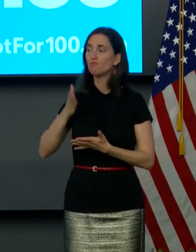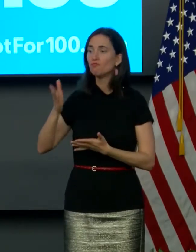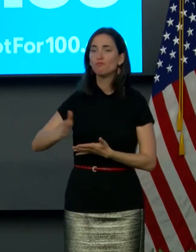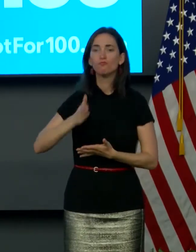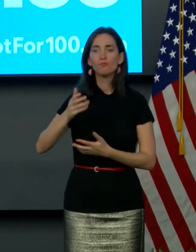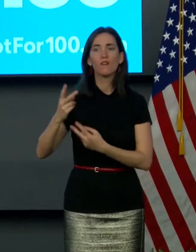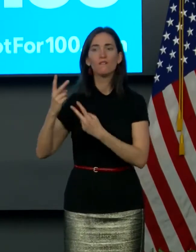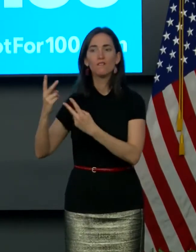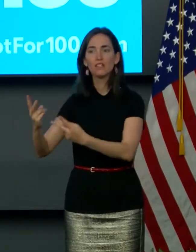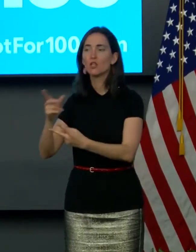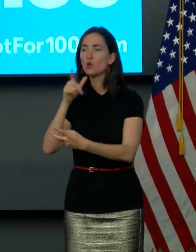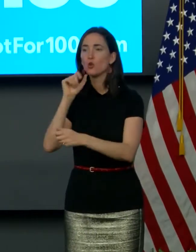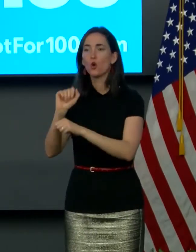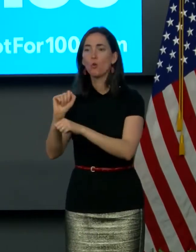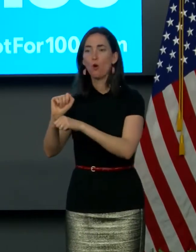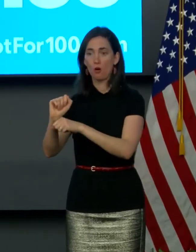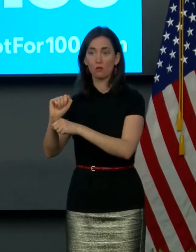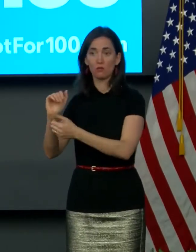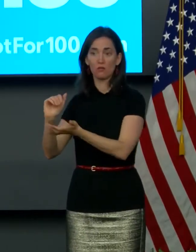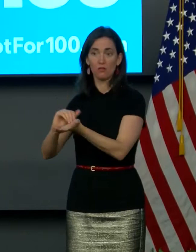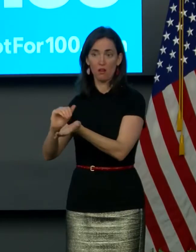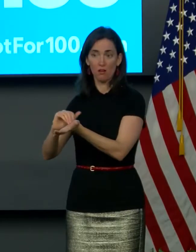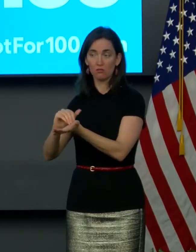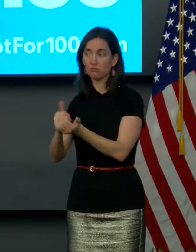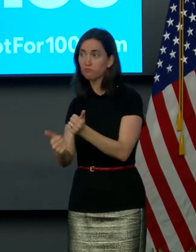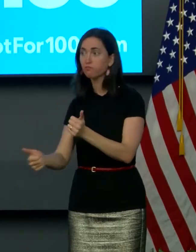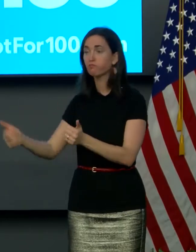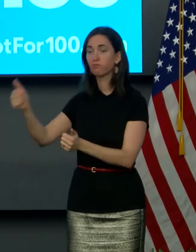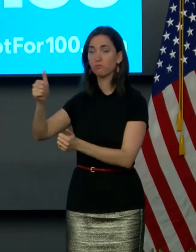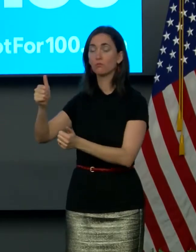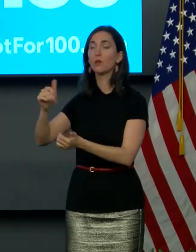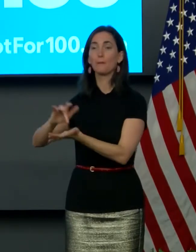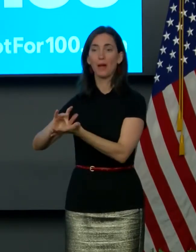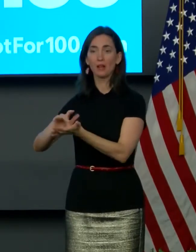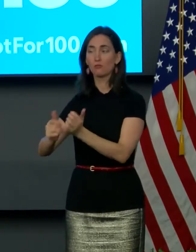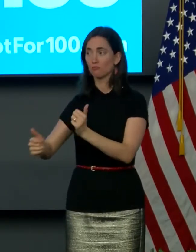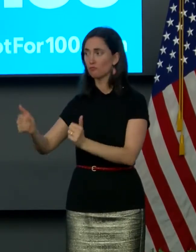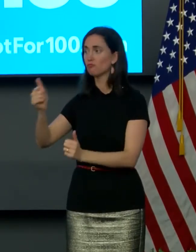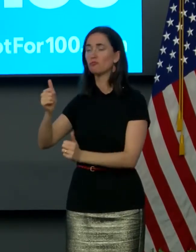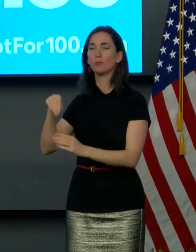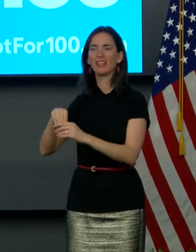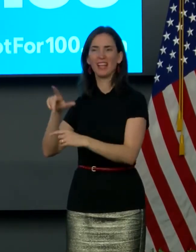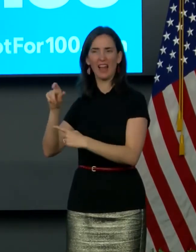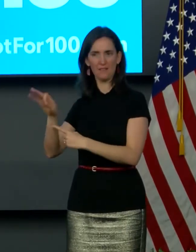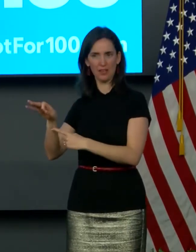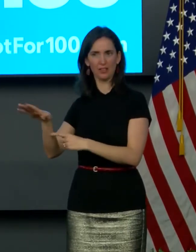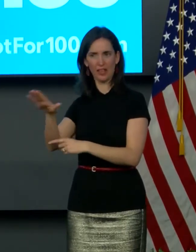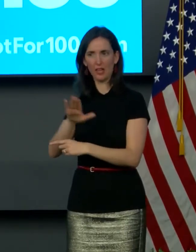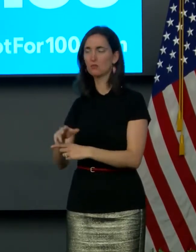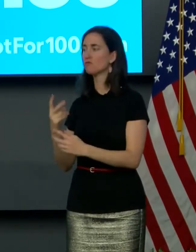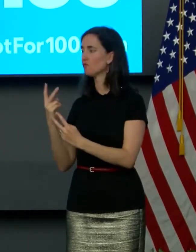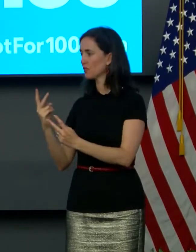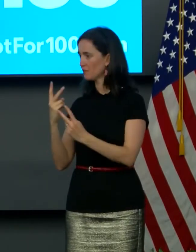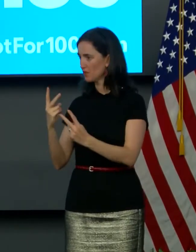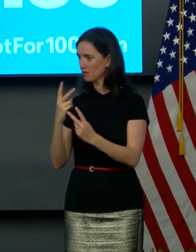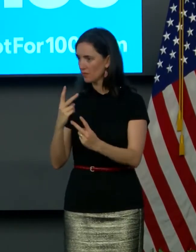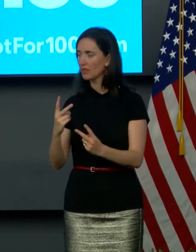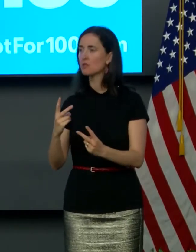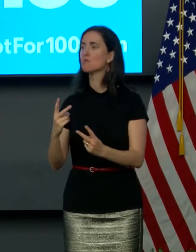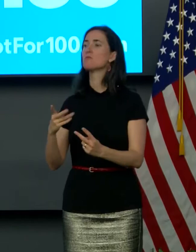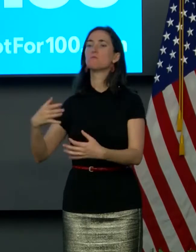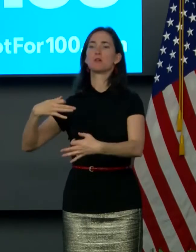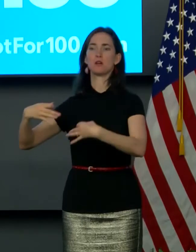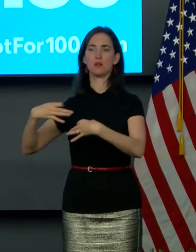medical officers in the Lafayette region yesterday when I was down there. And of course, we've detailed much of the impacts